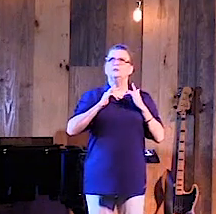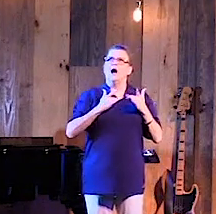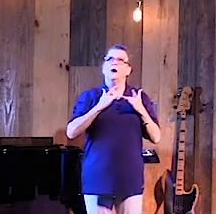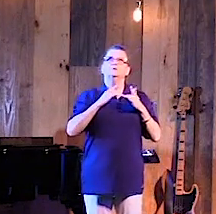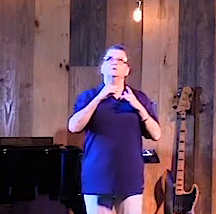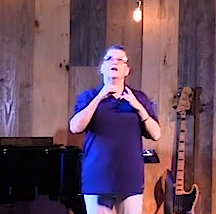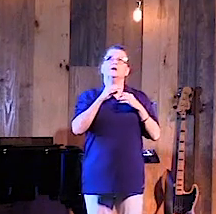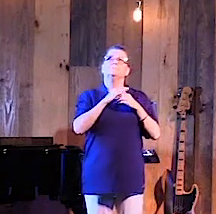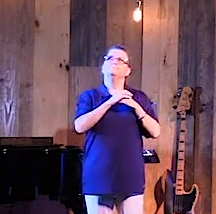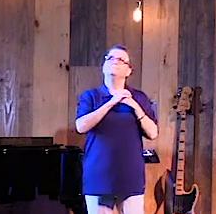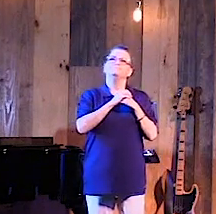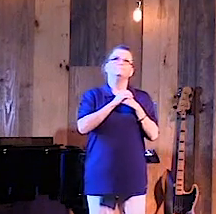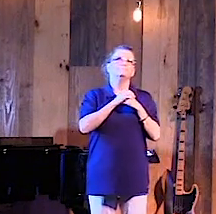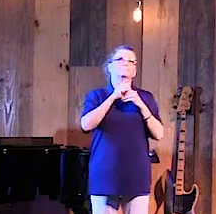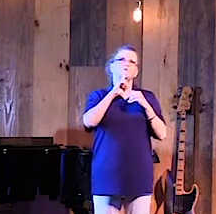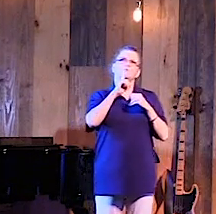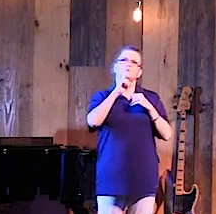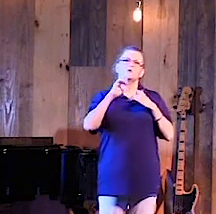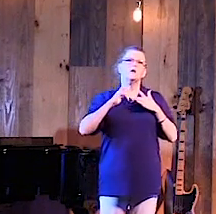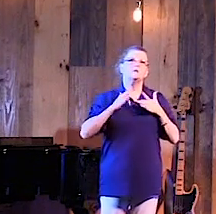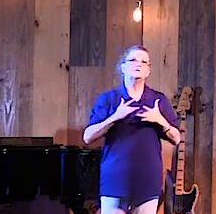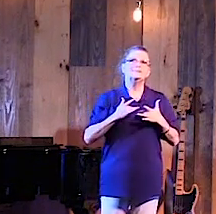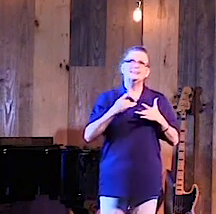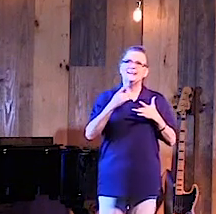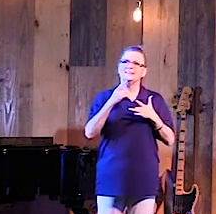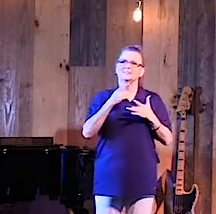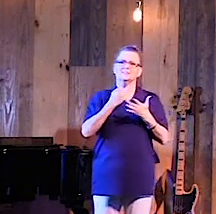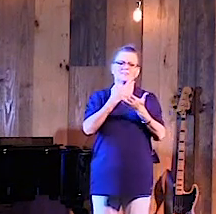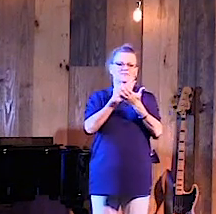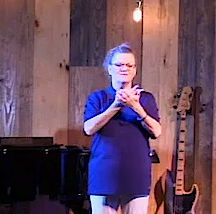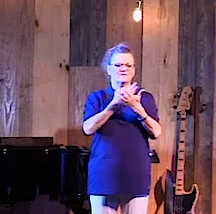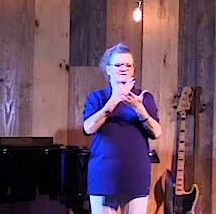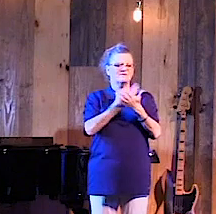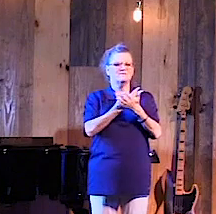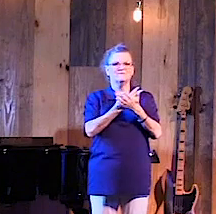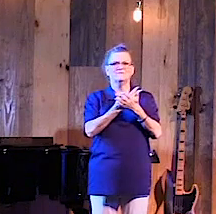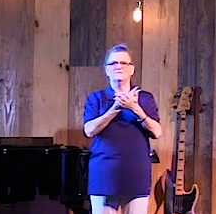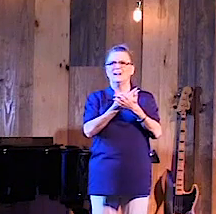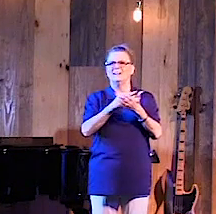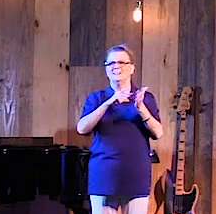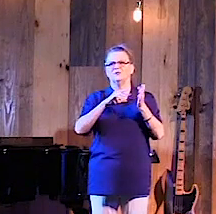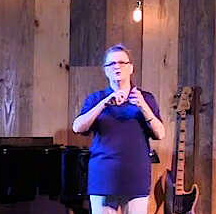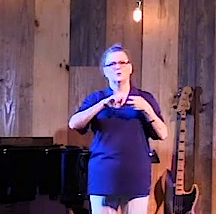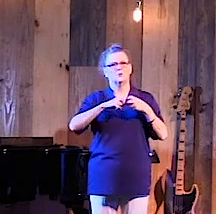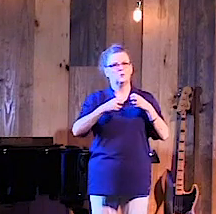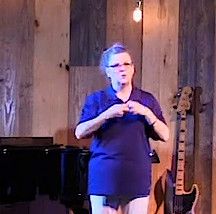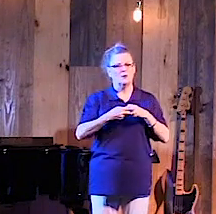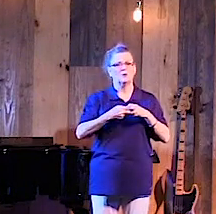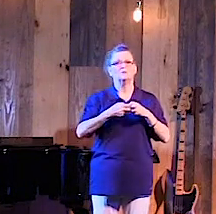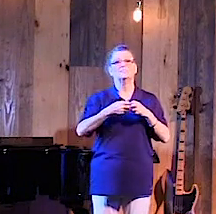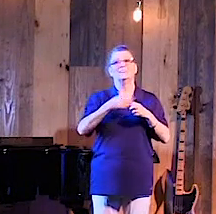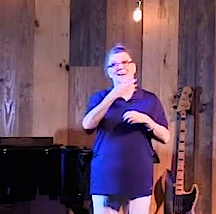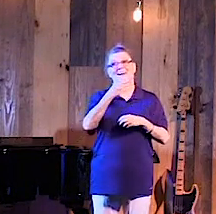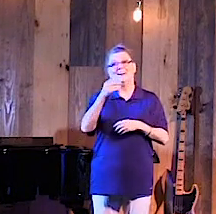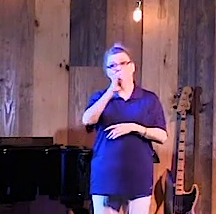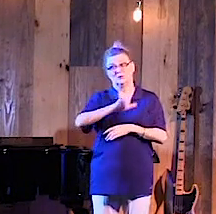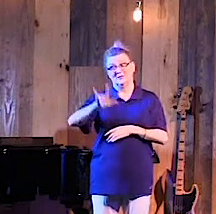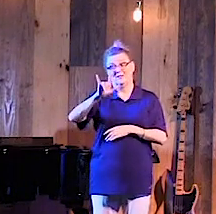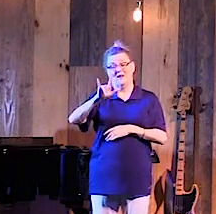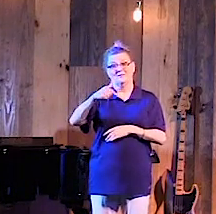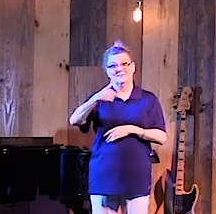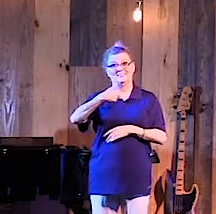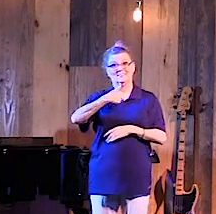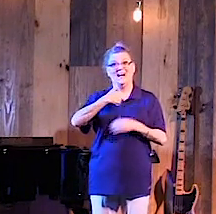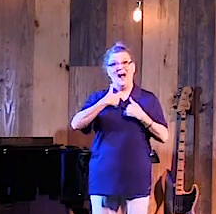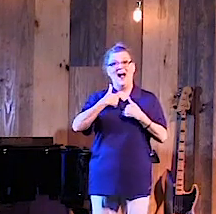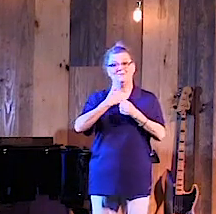after she had finally achieved success, financial stability, and she was in love. And she said this, "I have everything